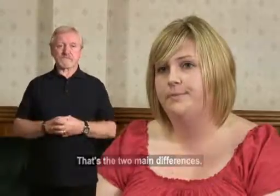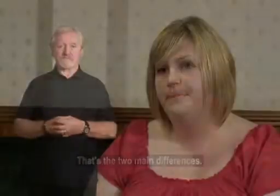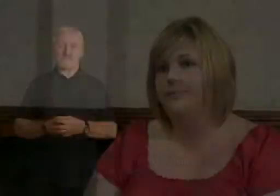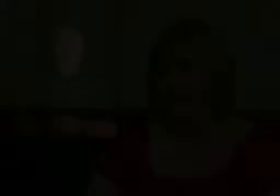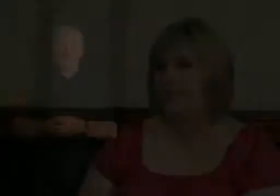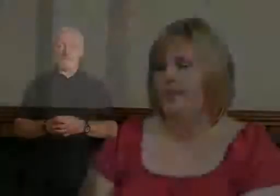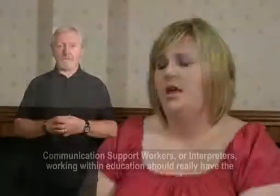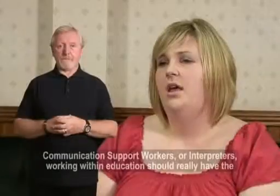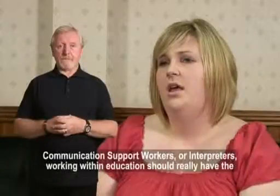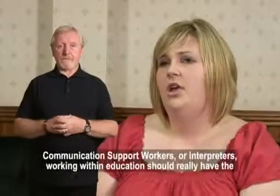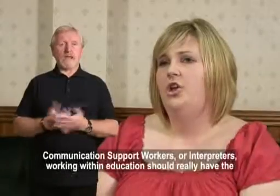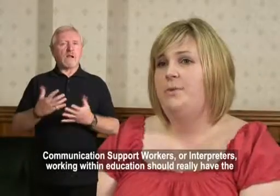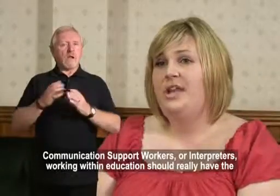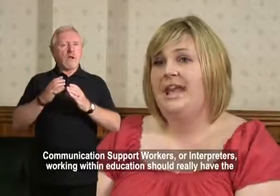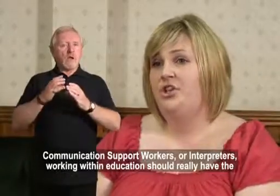differences.